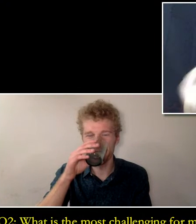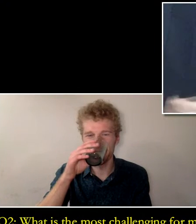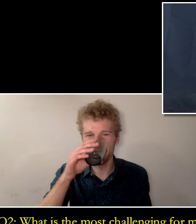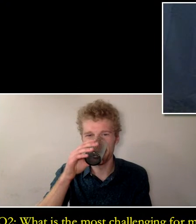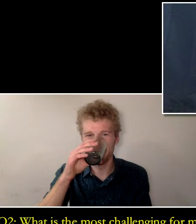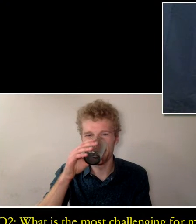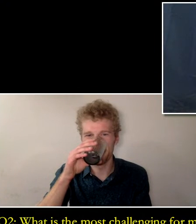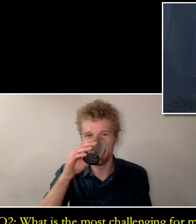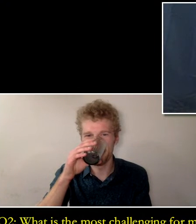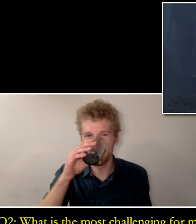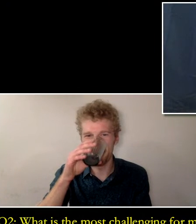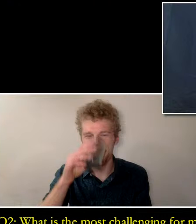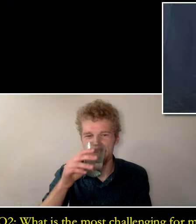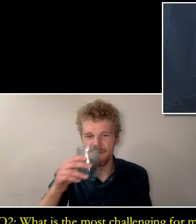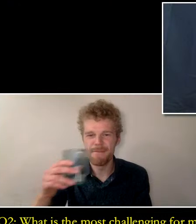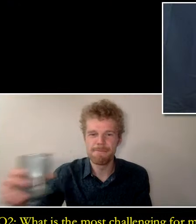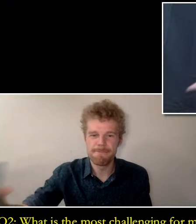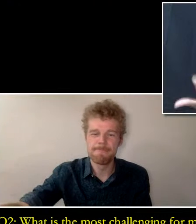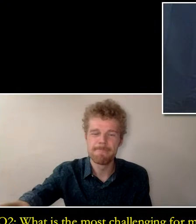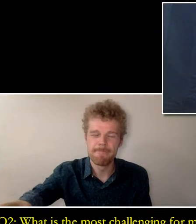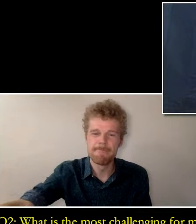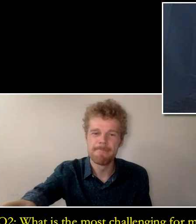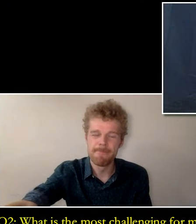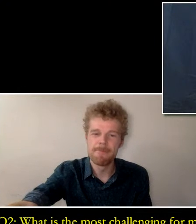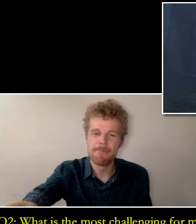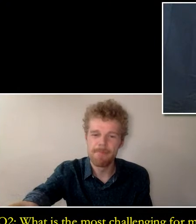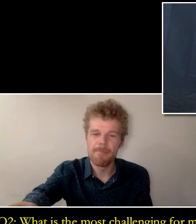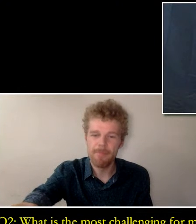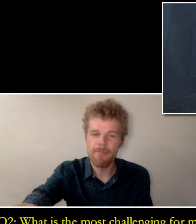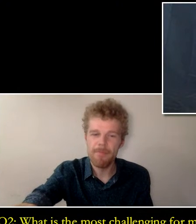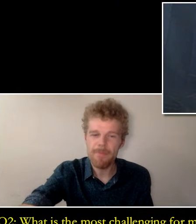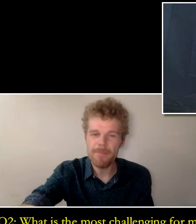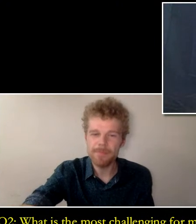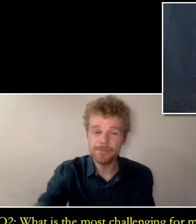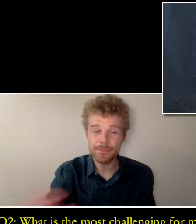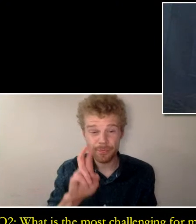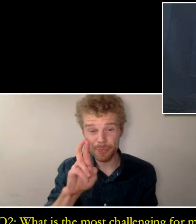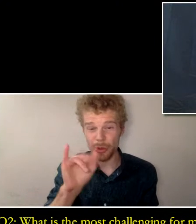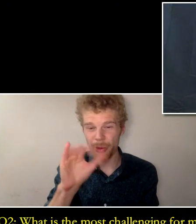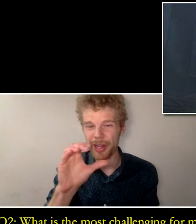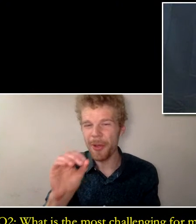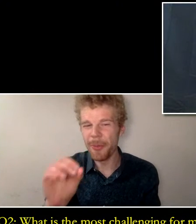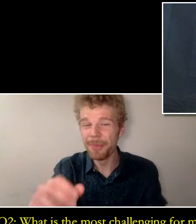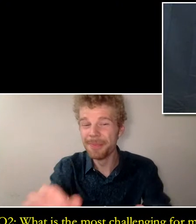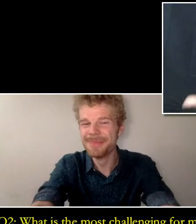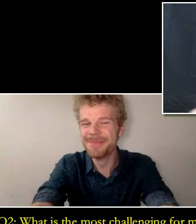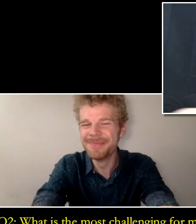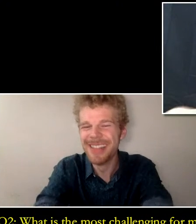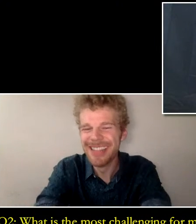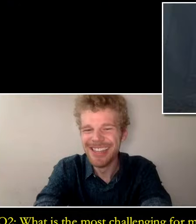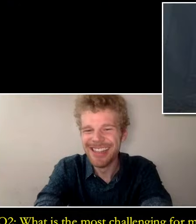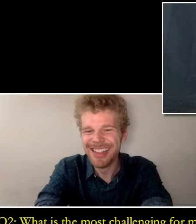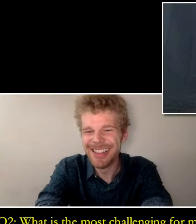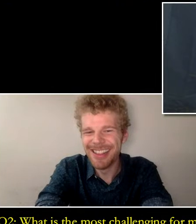What's been the most challenging aspect of making positive change?